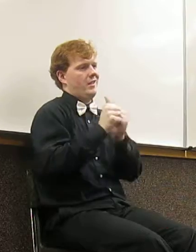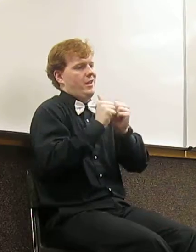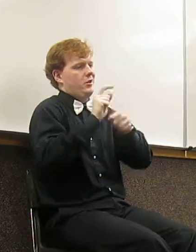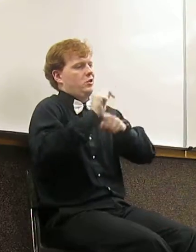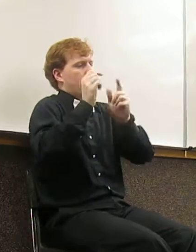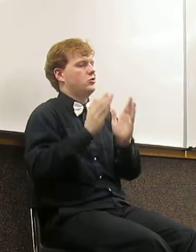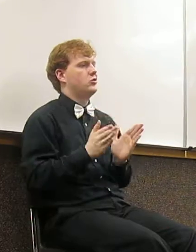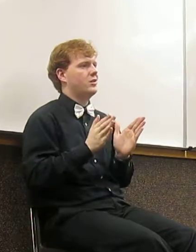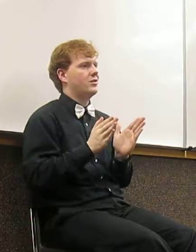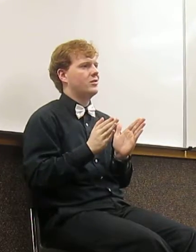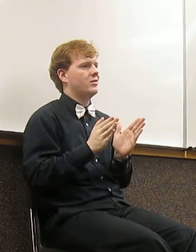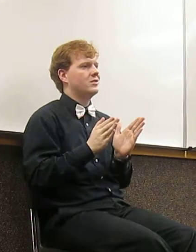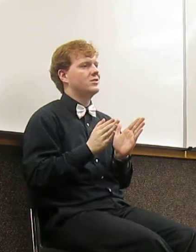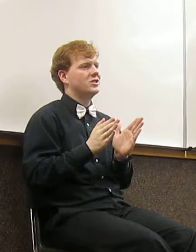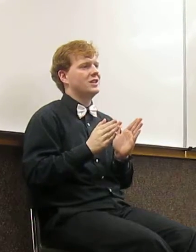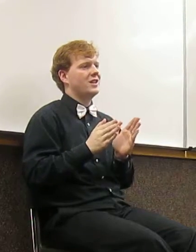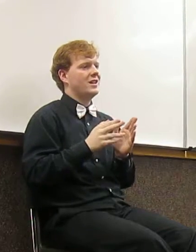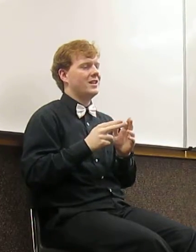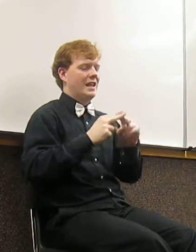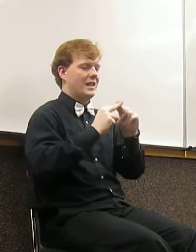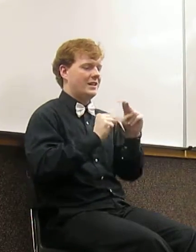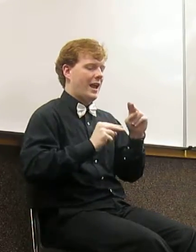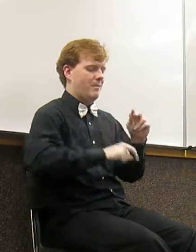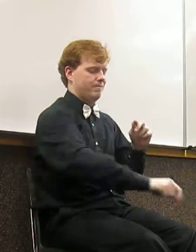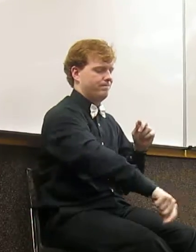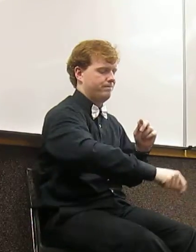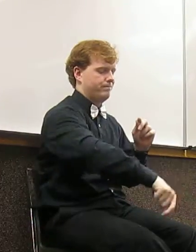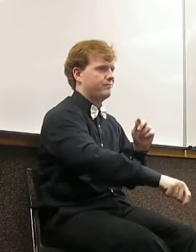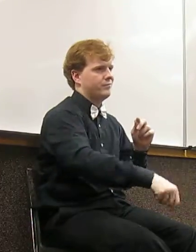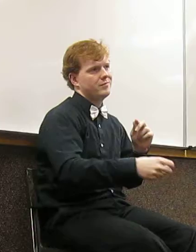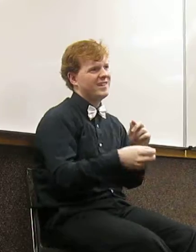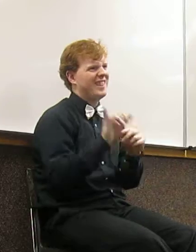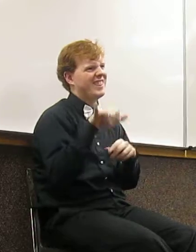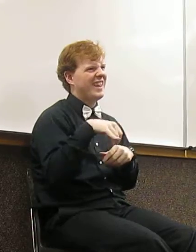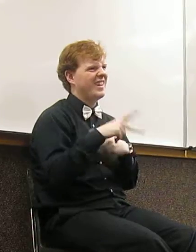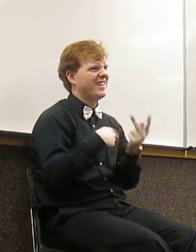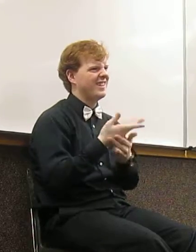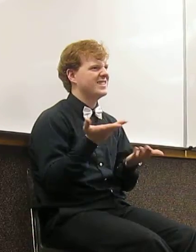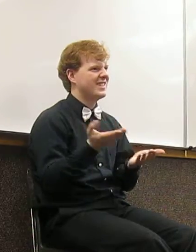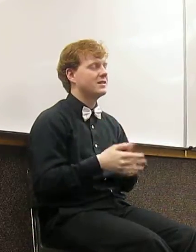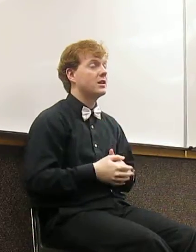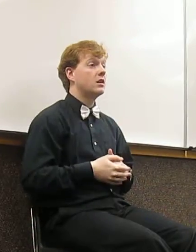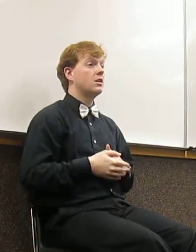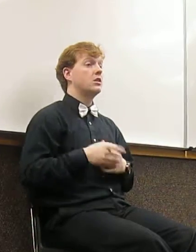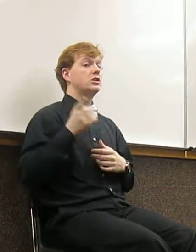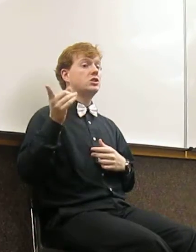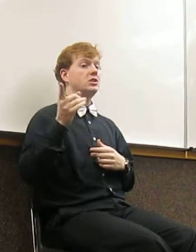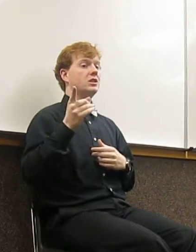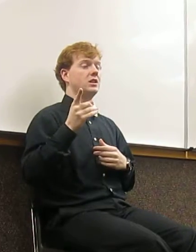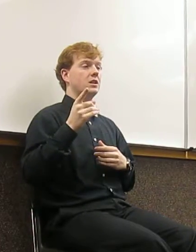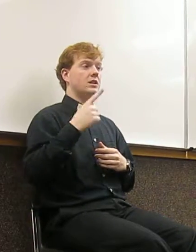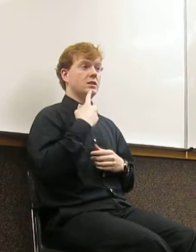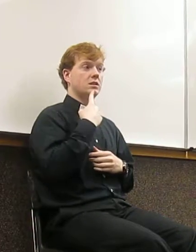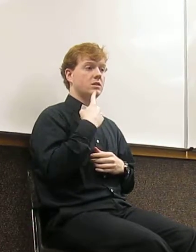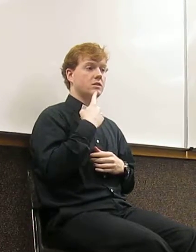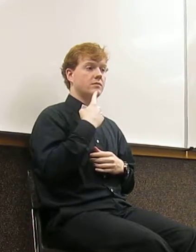you could say, like tapes everybody's ankles and stuff. This is what she said about water. This is what our current trainer says about water. This is